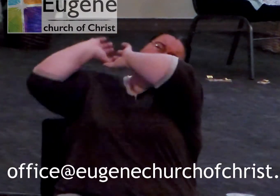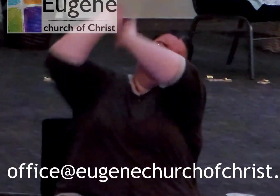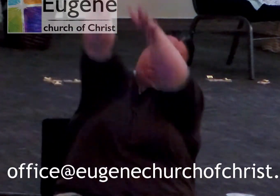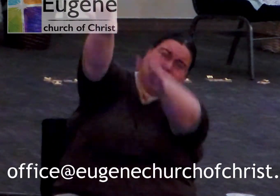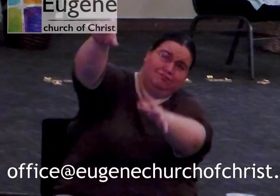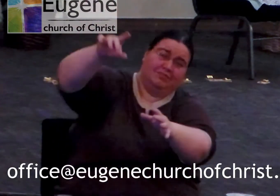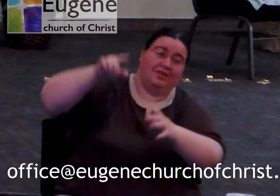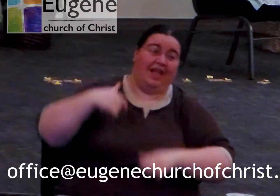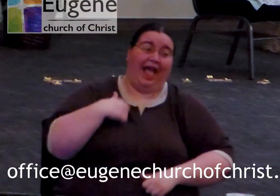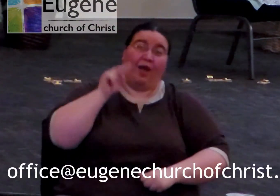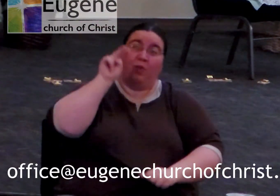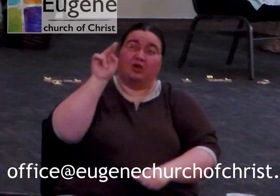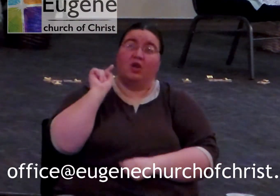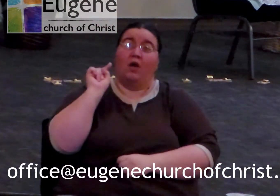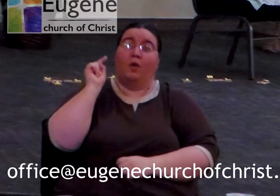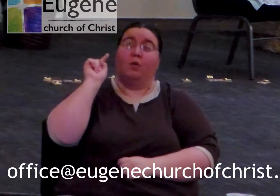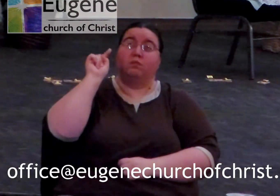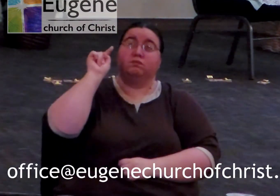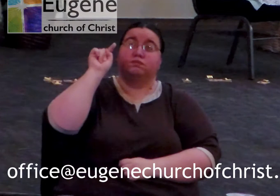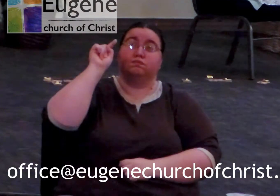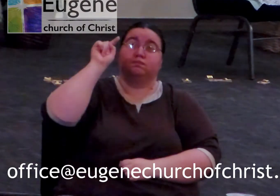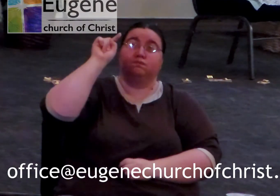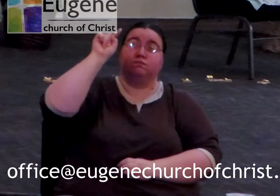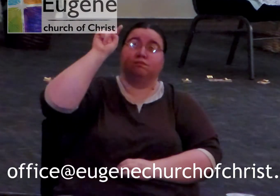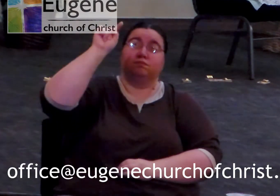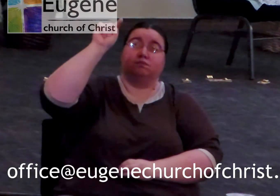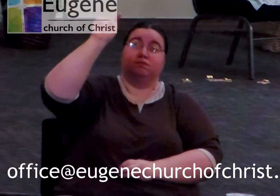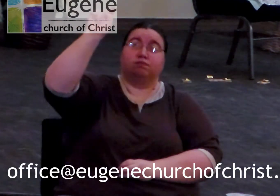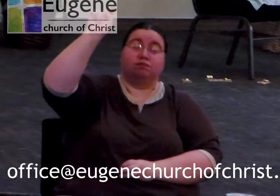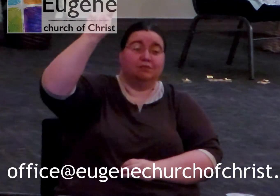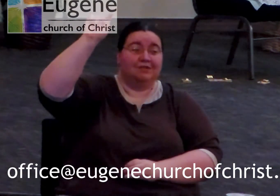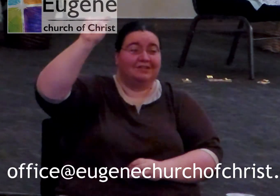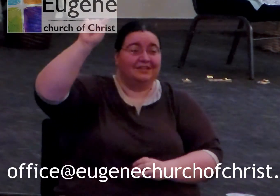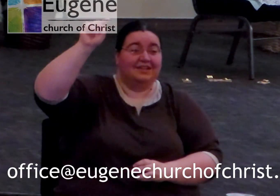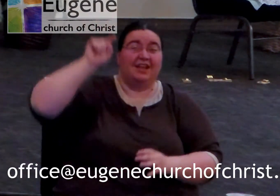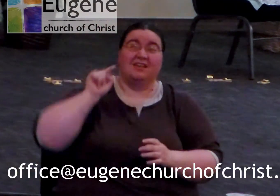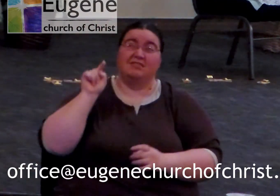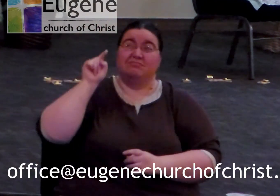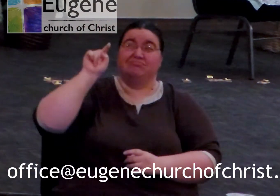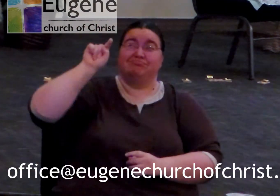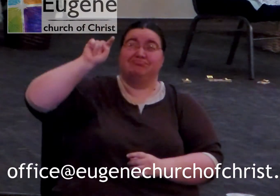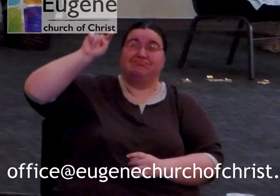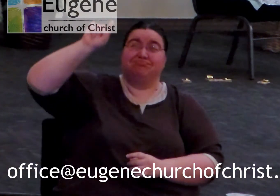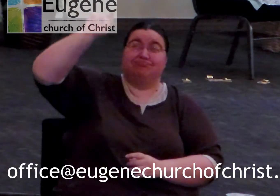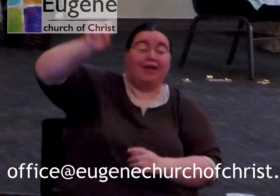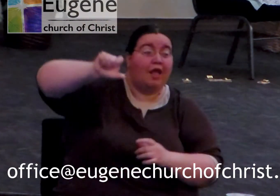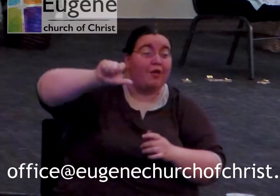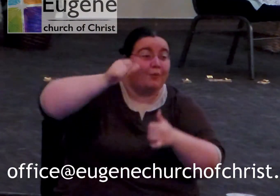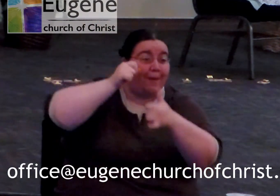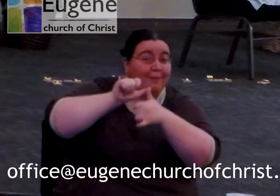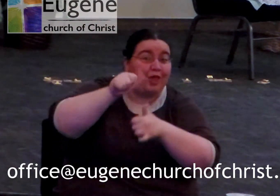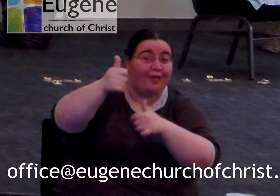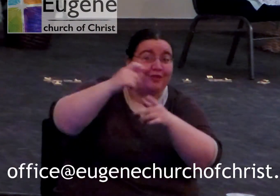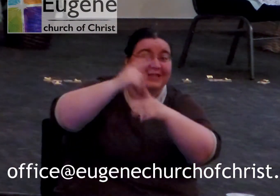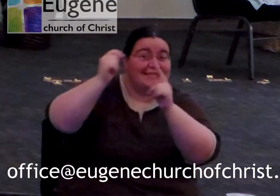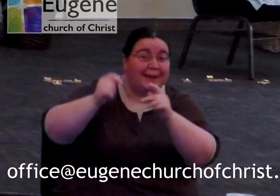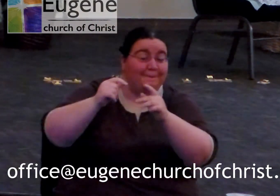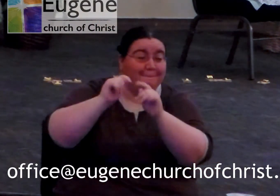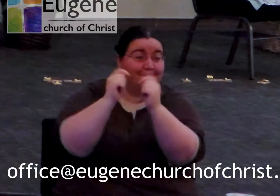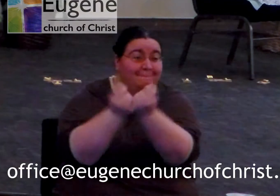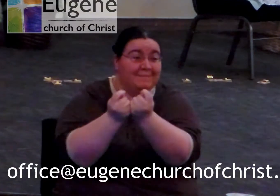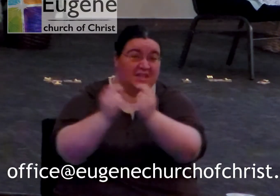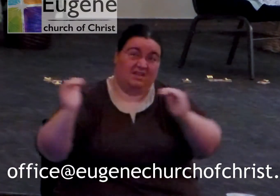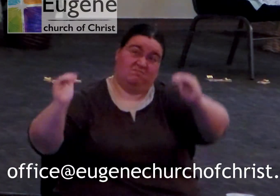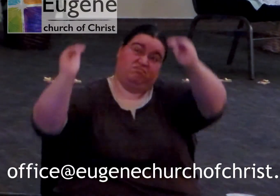at Ouachita High School with grown men with beards watching. And this thing goes in the rim and goes, boom, and it comes out. And we're